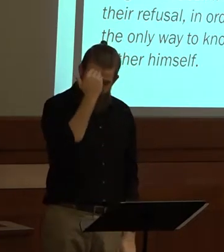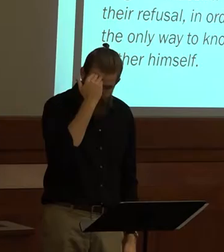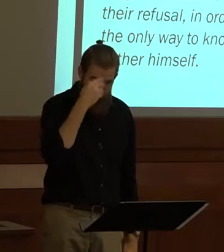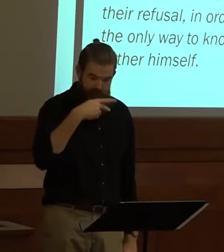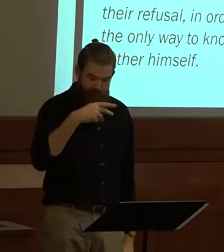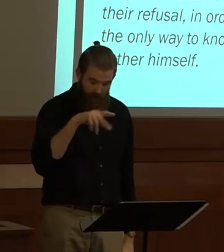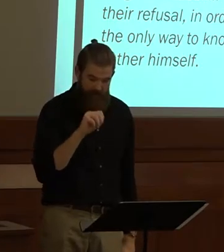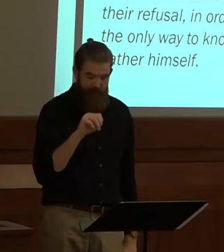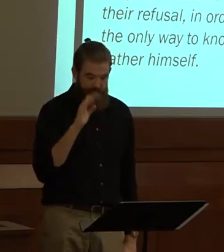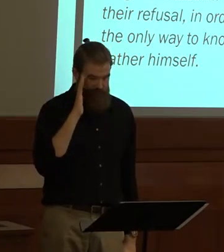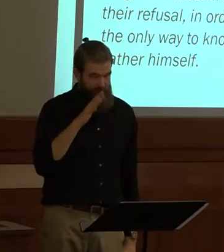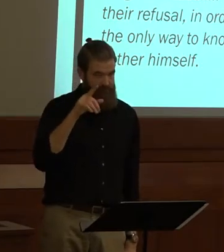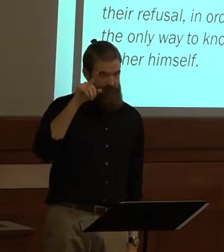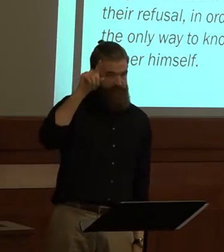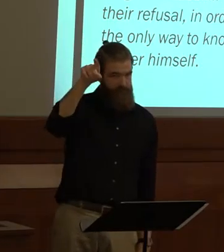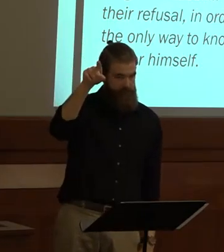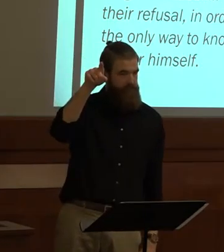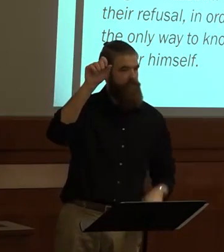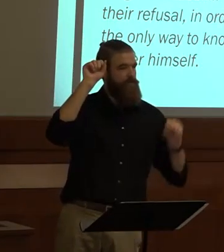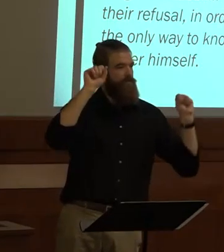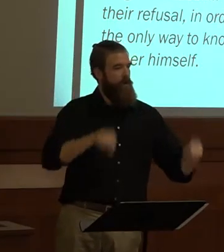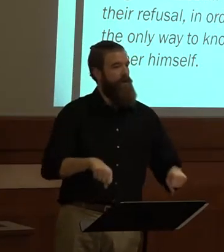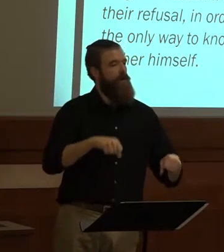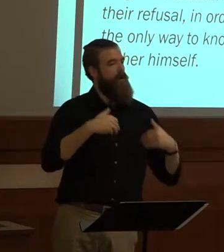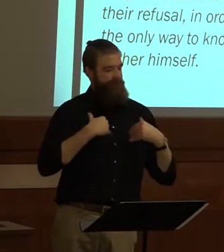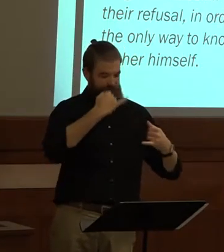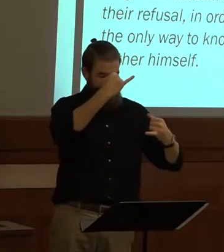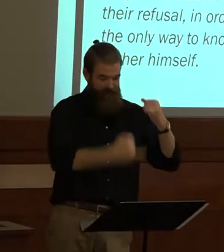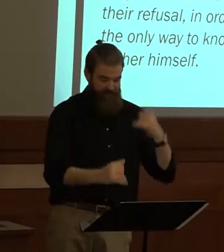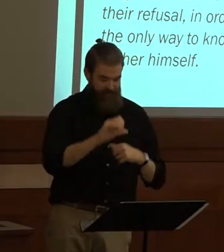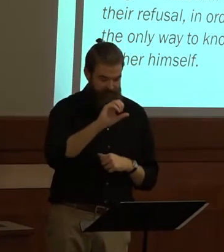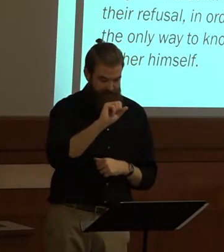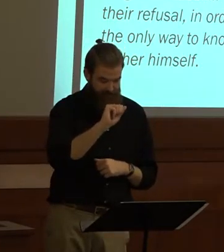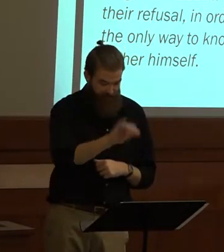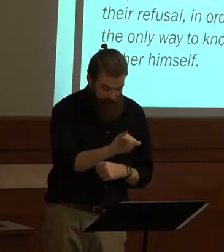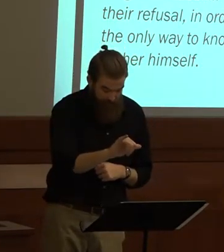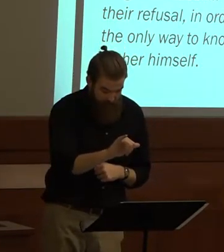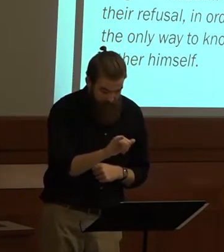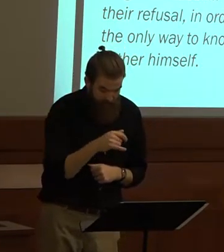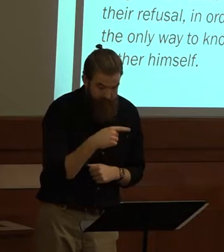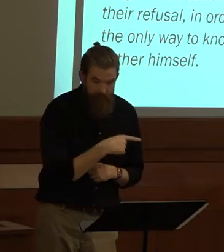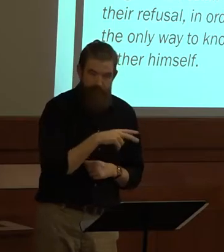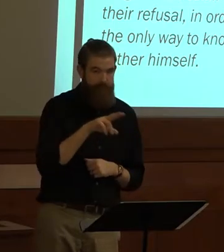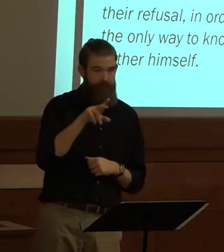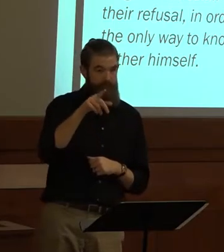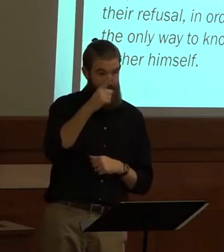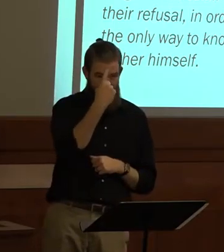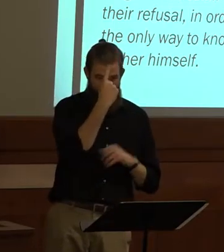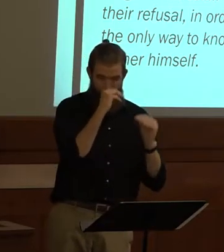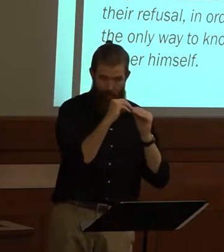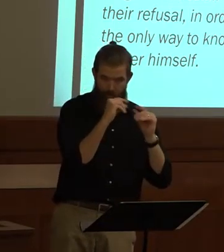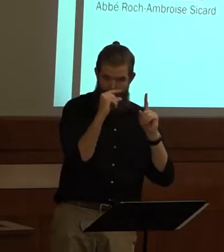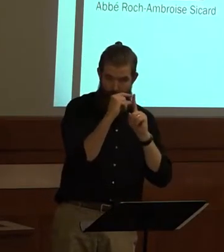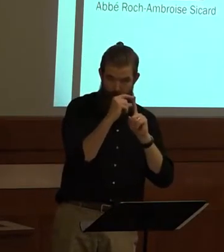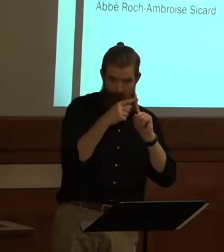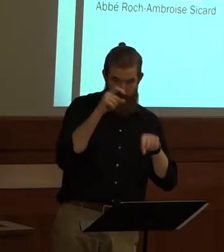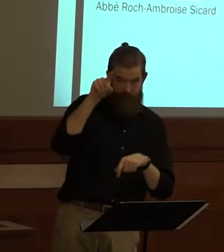But how could such a humble young man be able to appeal to Pope Benedict XV himself?